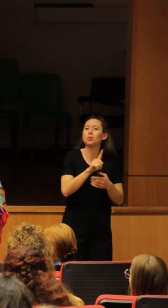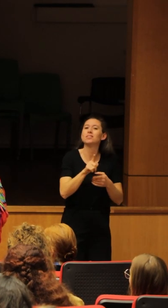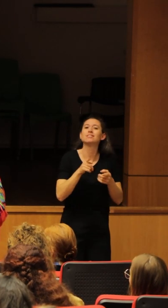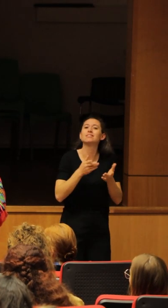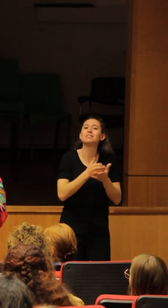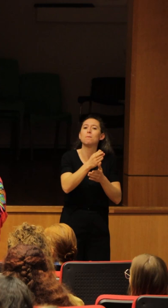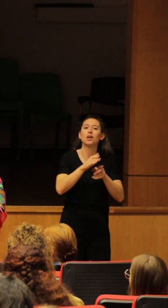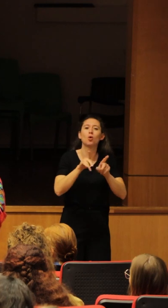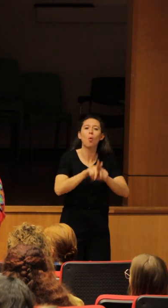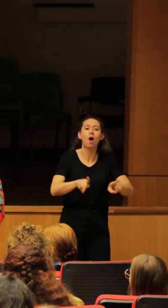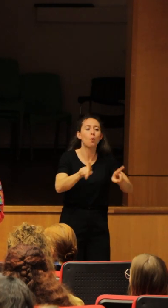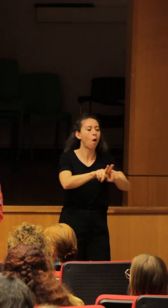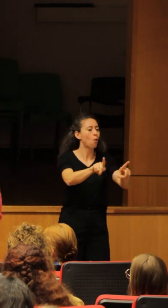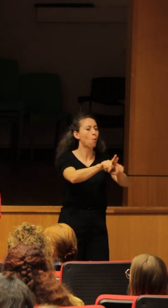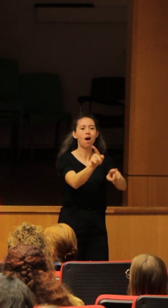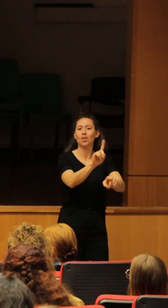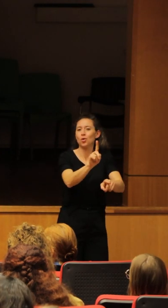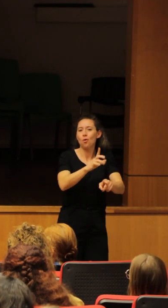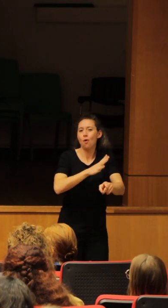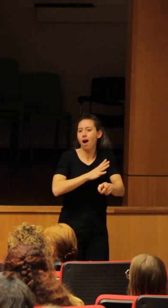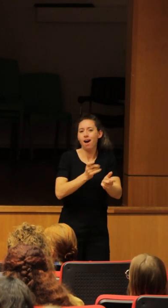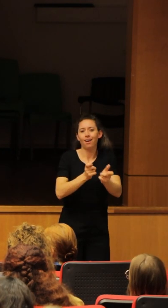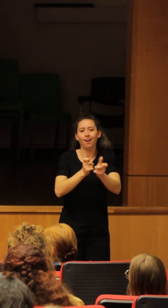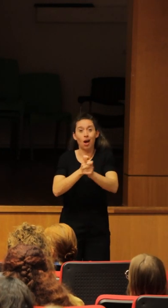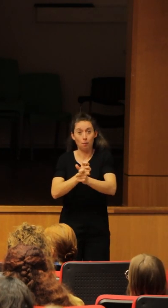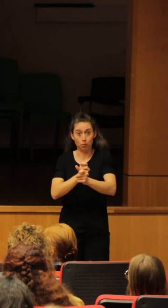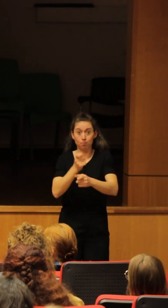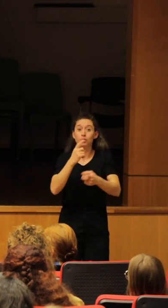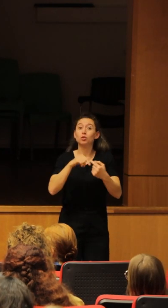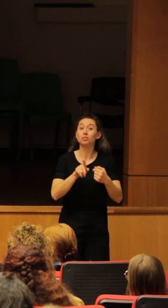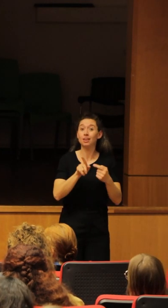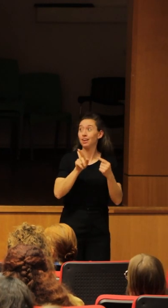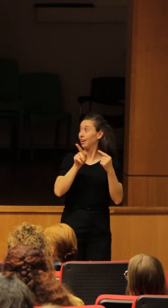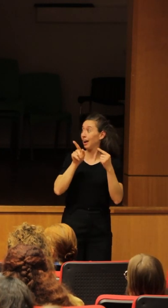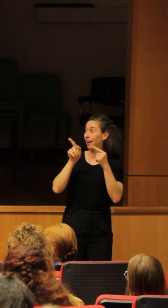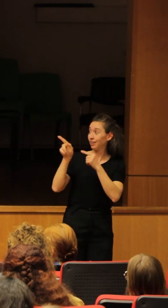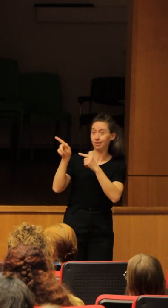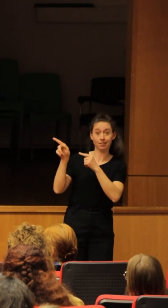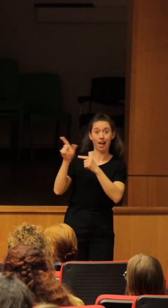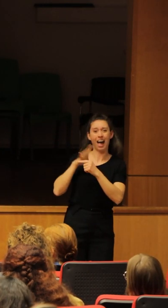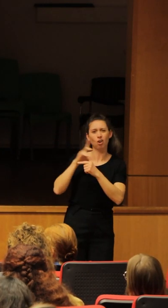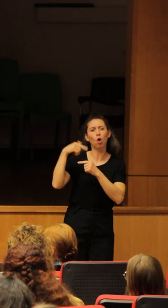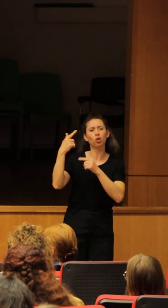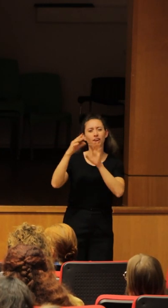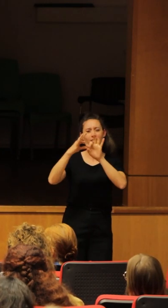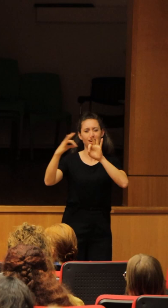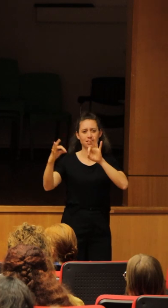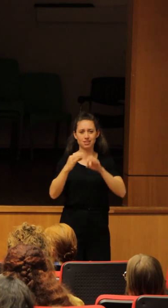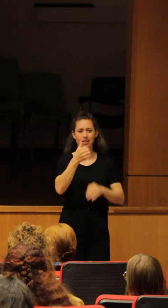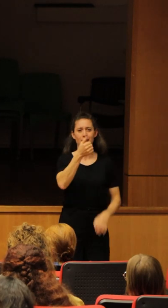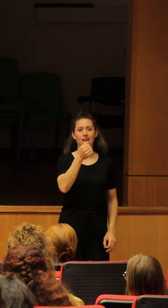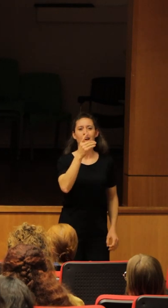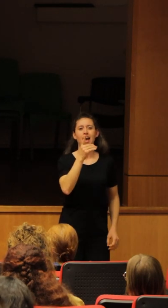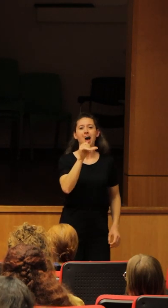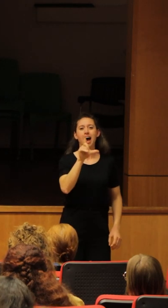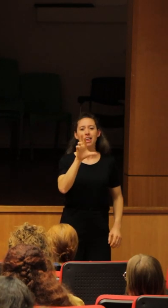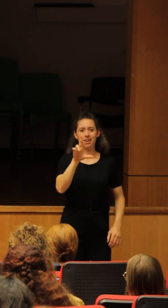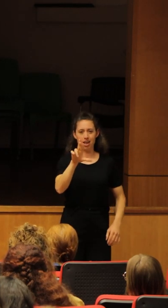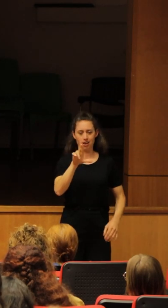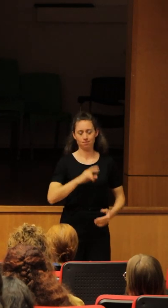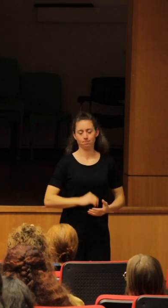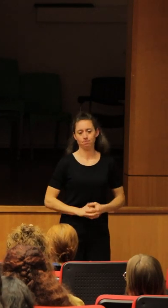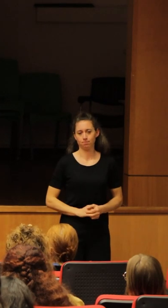lineal. And this is the quote from Adler. Y acá tenemos una otra cita de Adler. Our